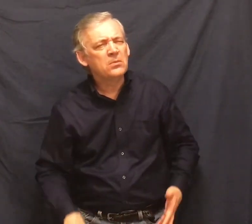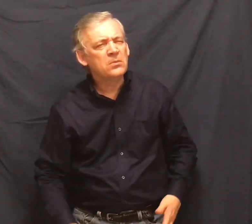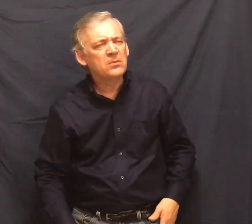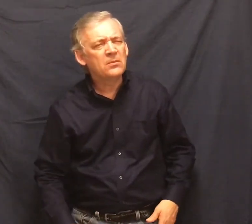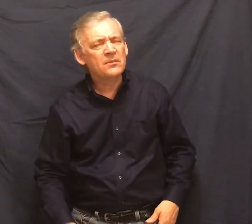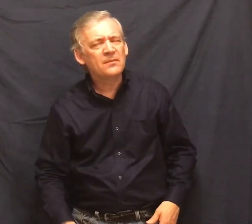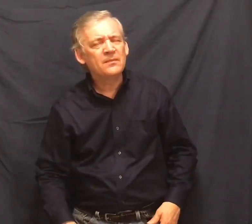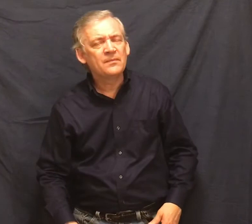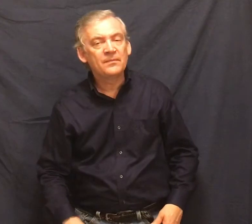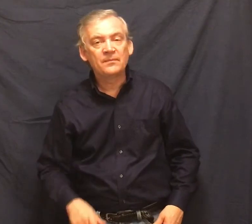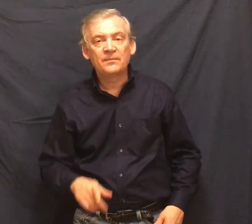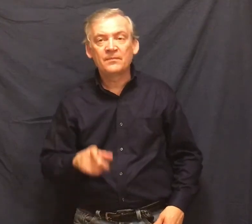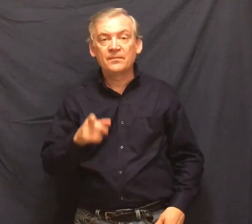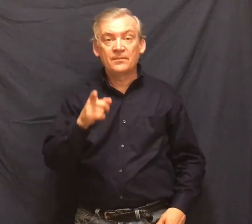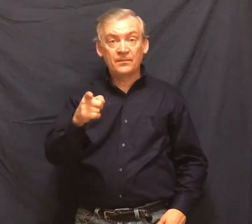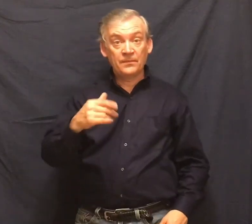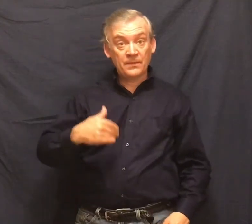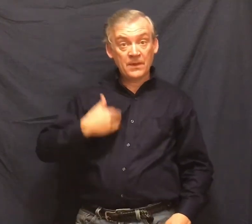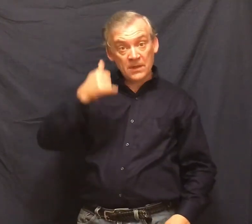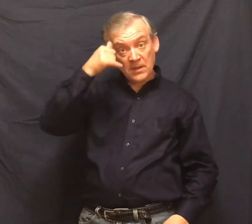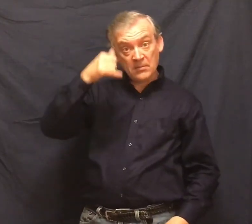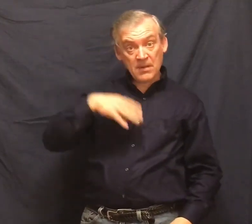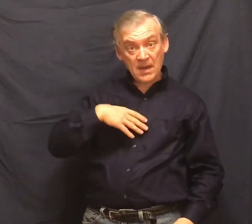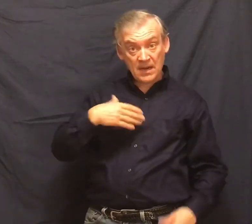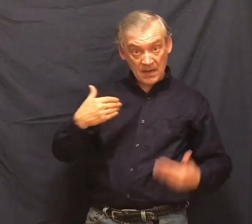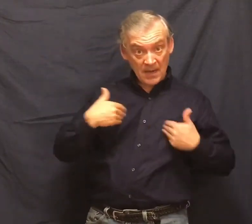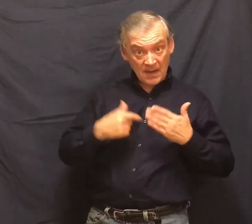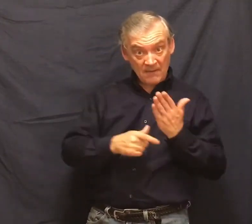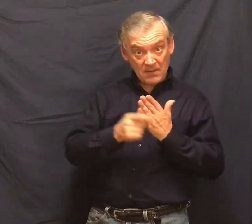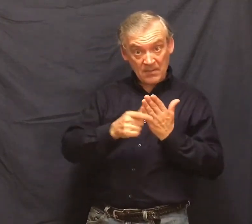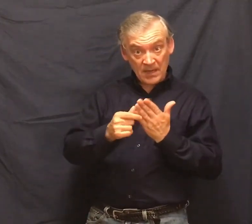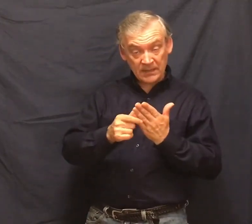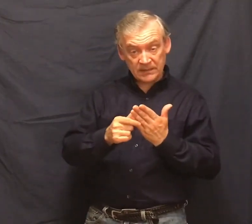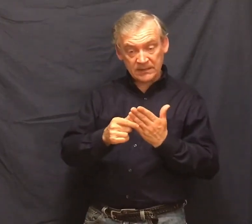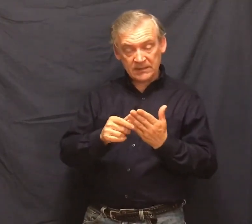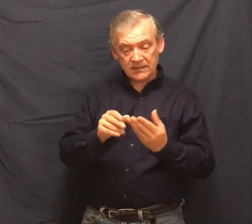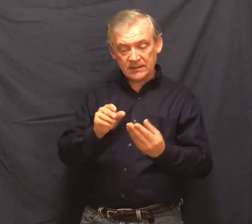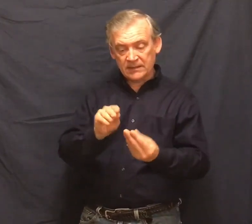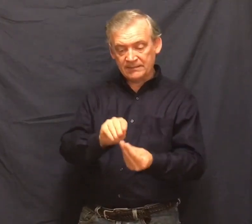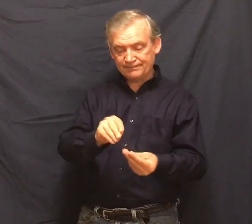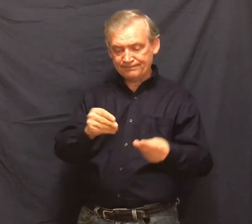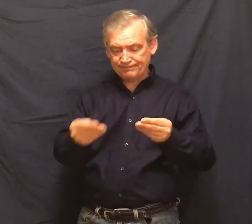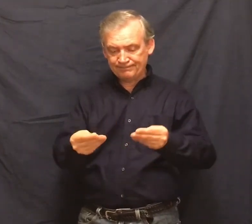The young man turned to the back of the magazine, put it down on the table, and pointed with his finger.